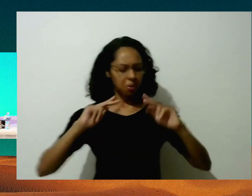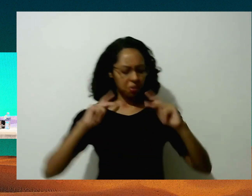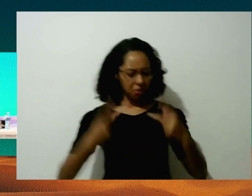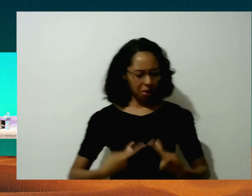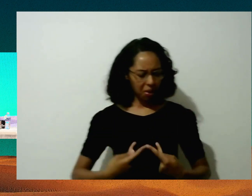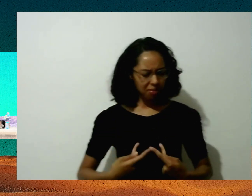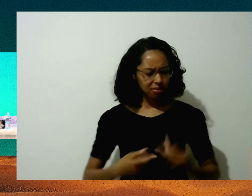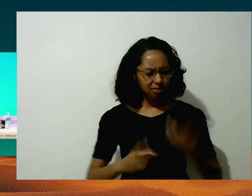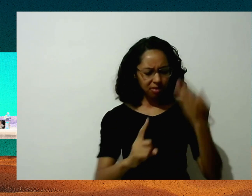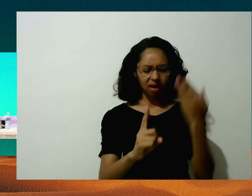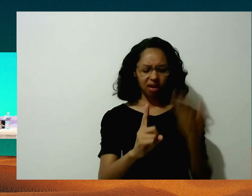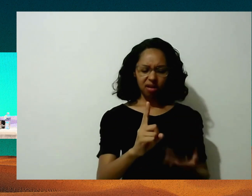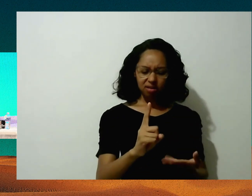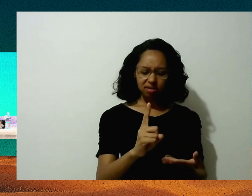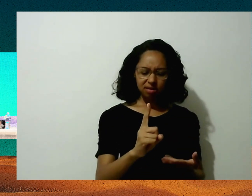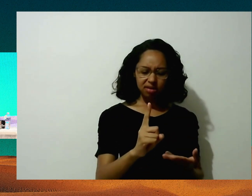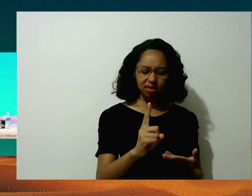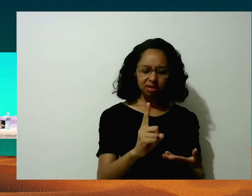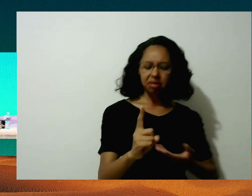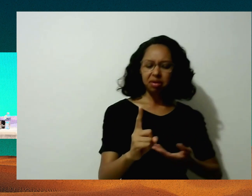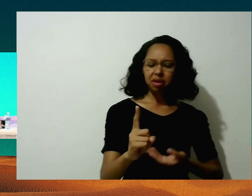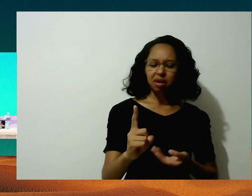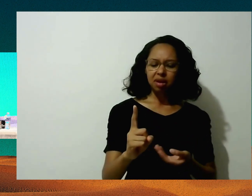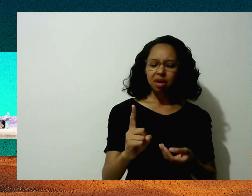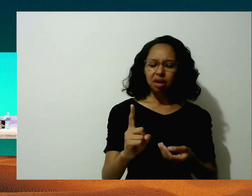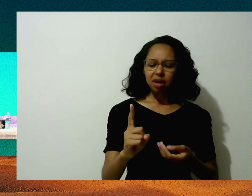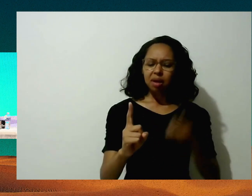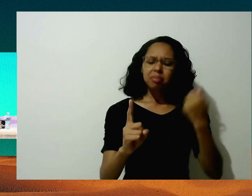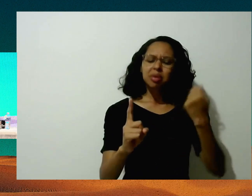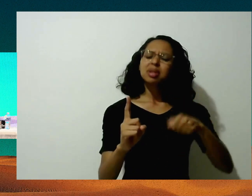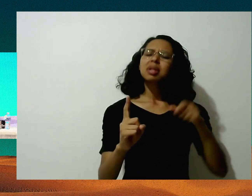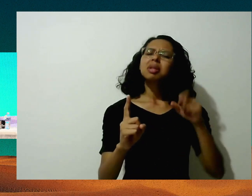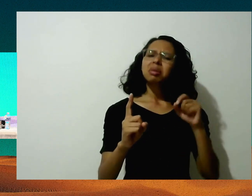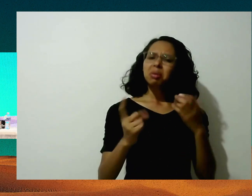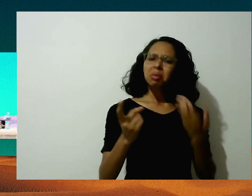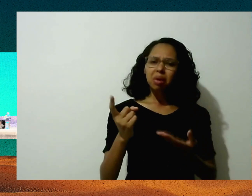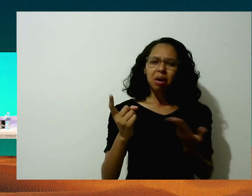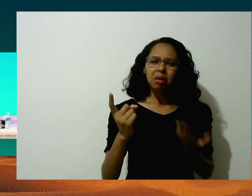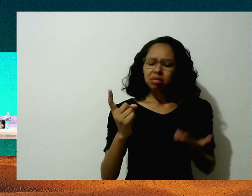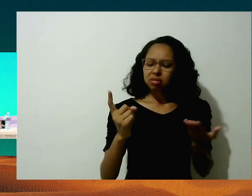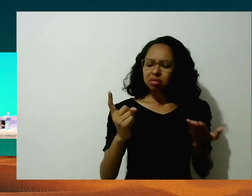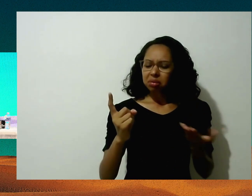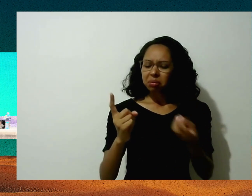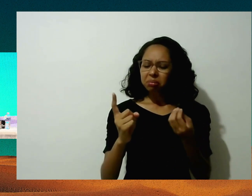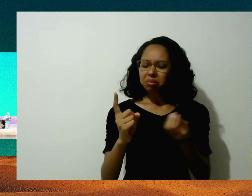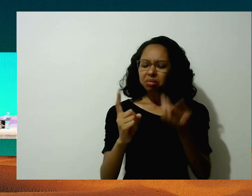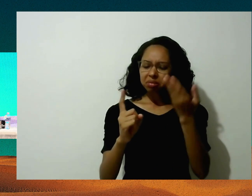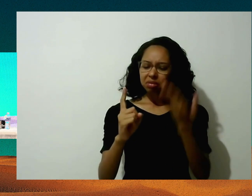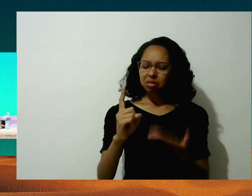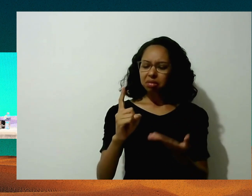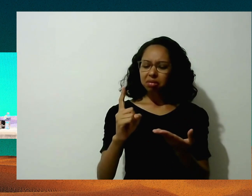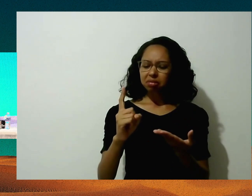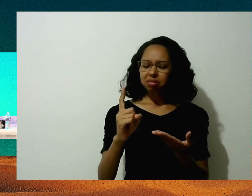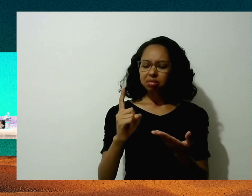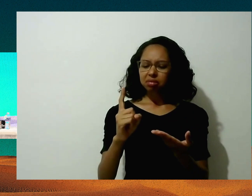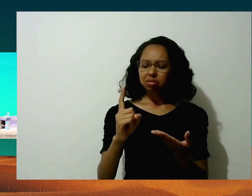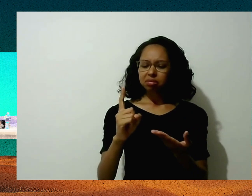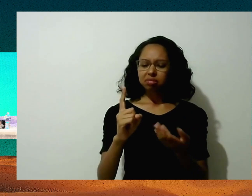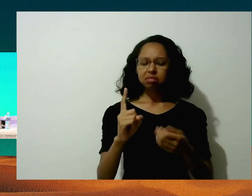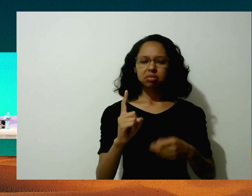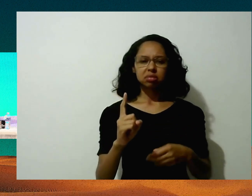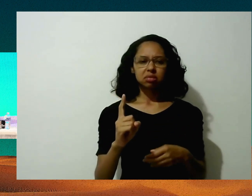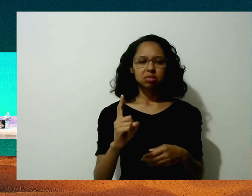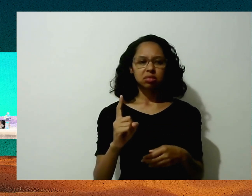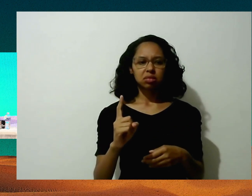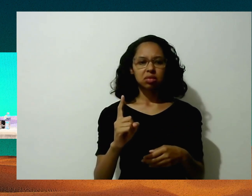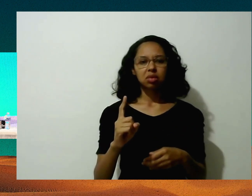o visites? What is man that you are mindful of him, or the son of man that you take care of him? Fizeste-o por um pouco